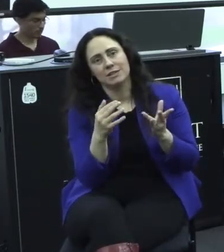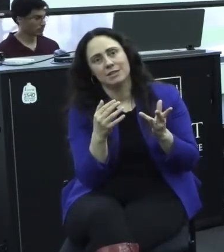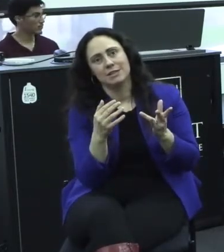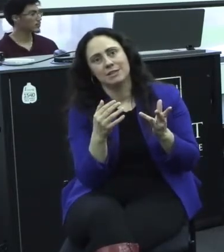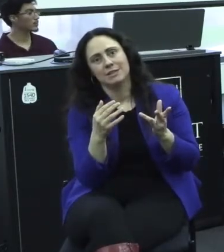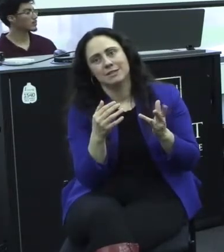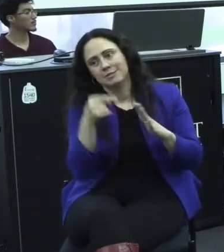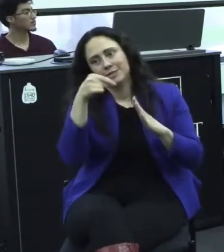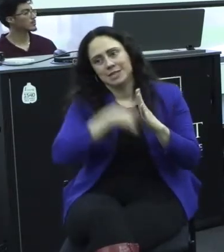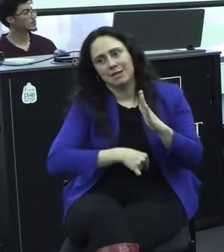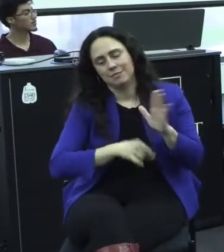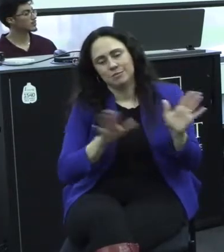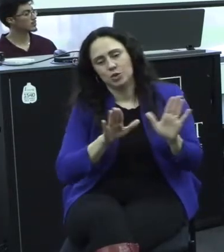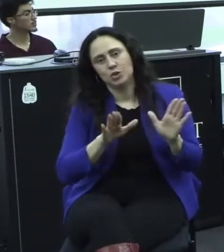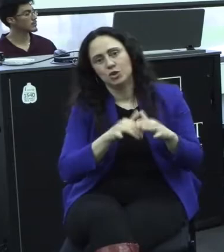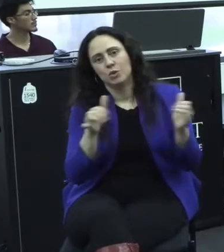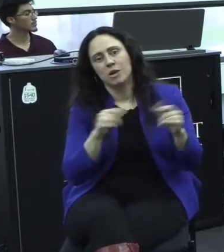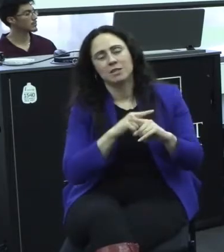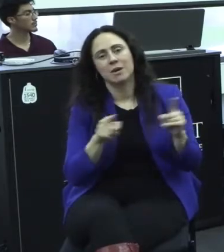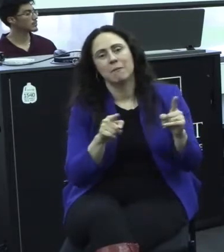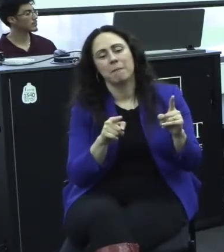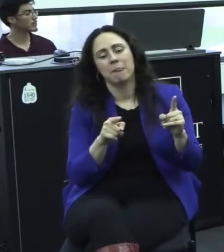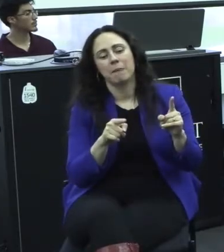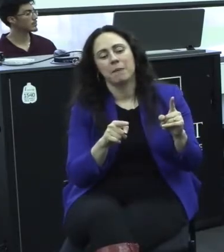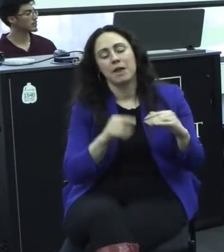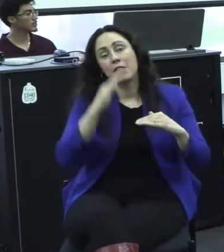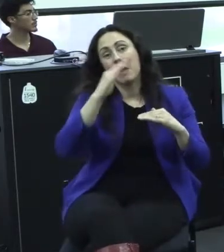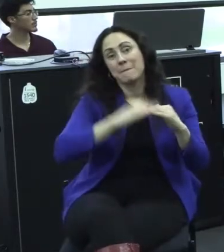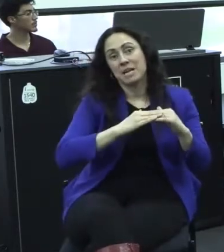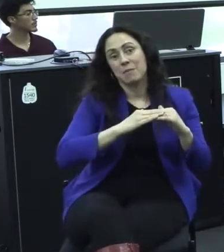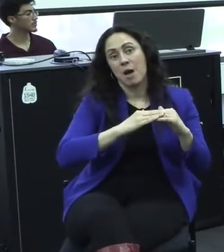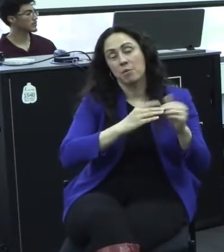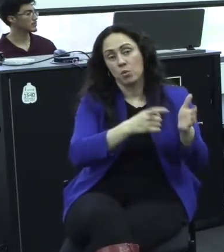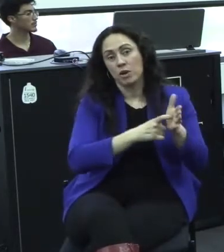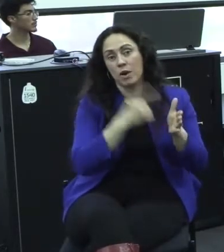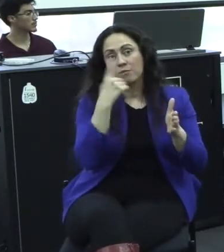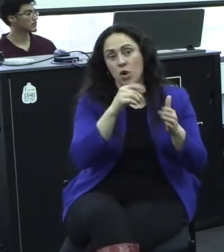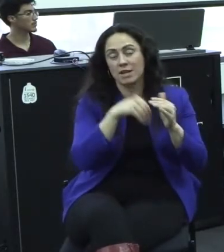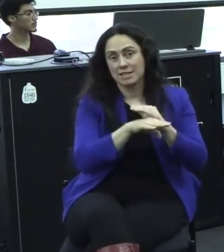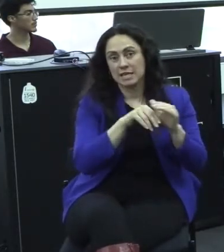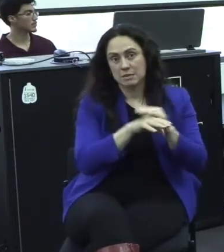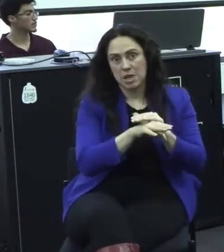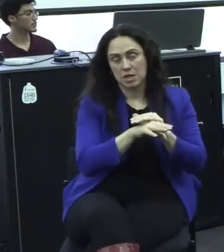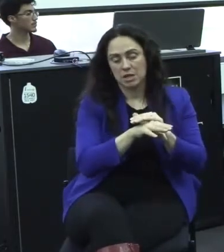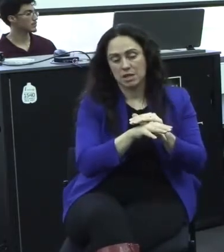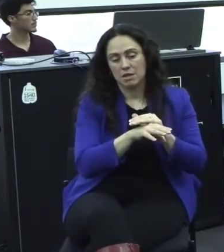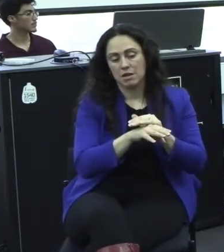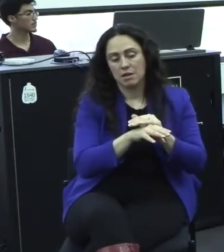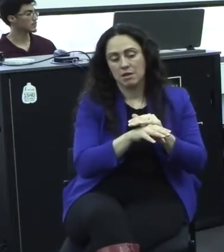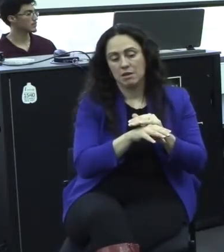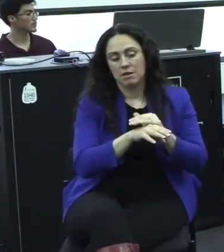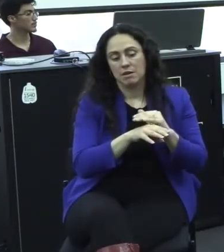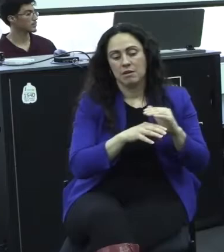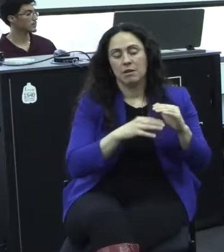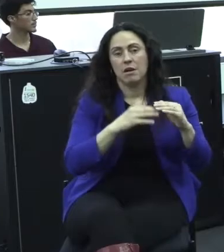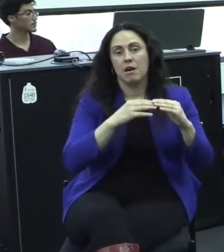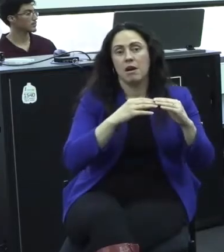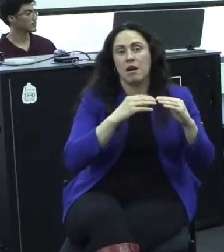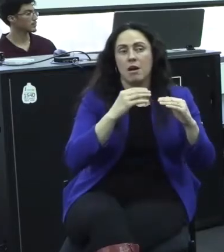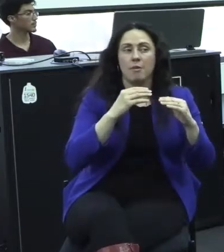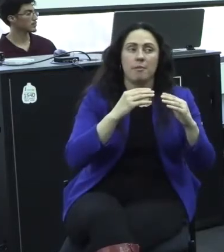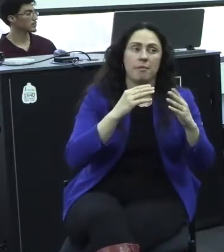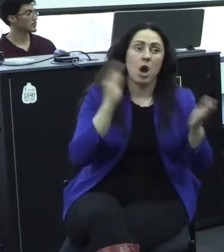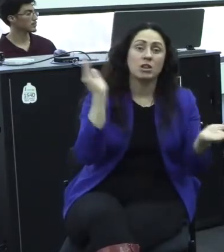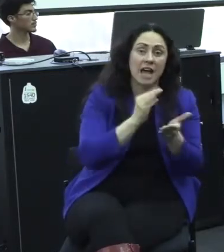too much depth, but the minimum requirements for accessibility are less than they are for buildings that were